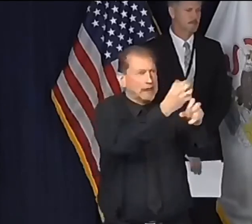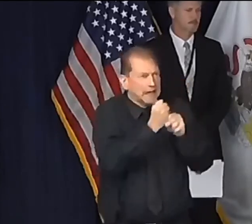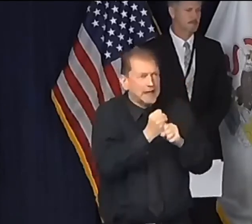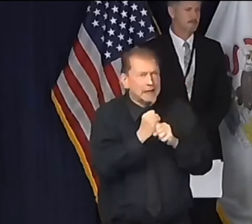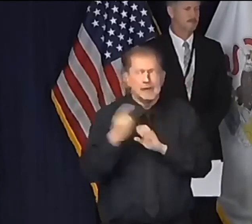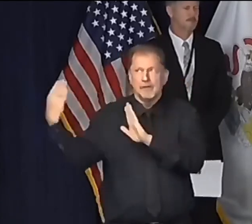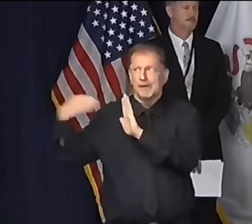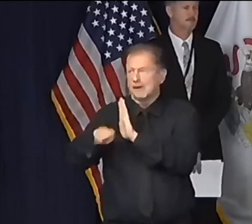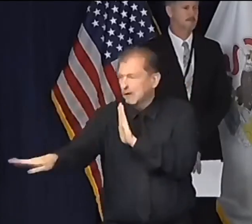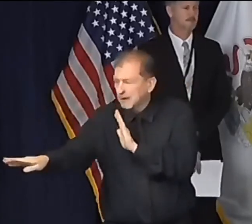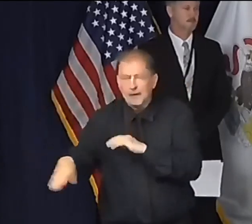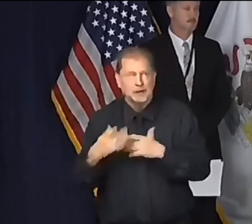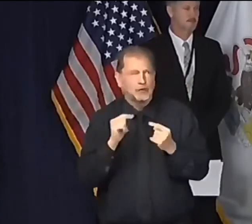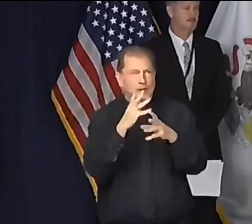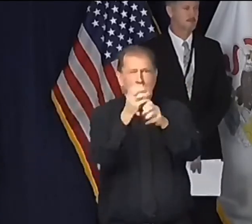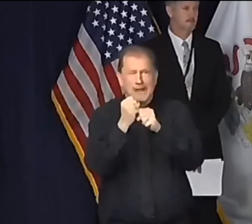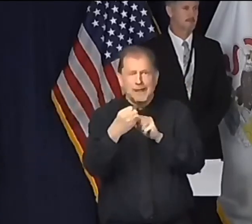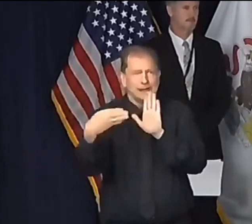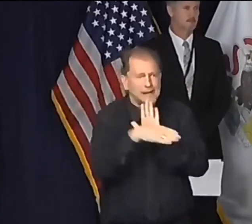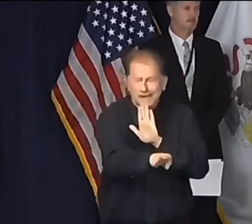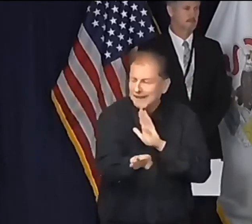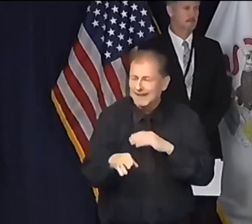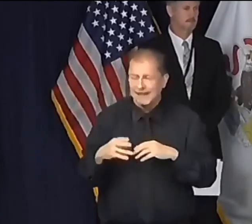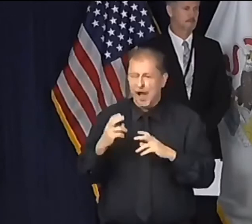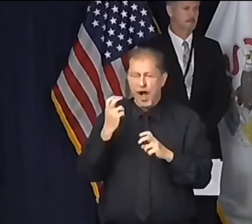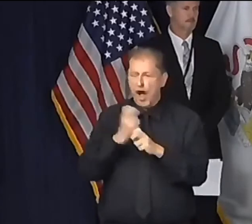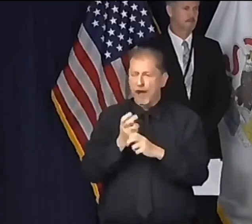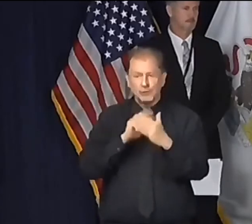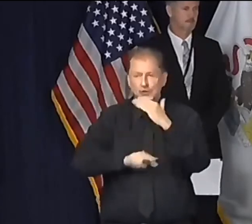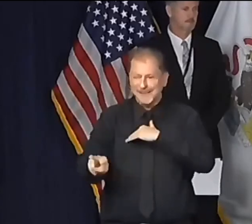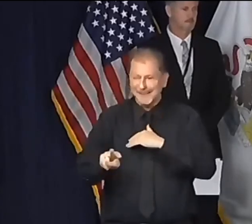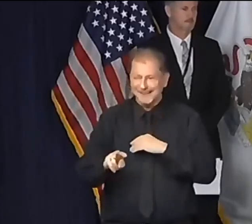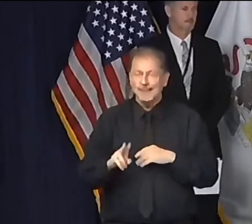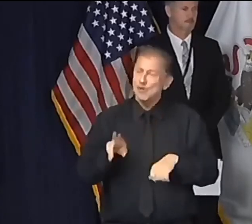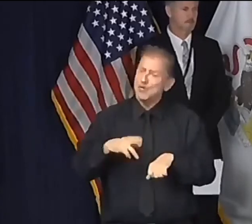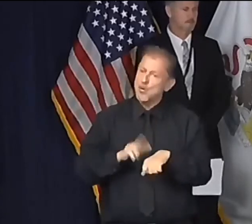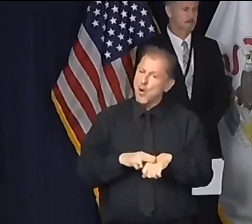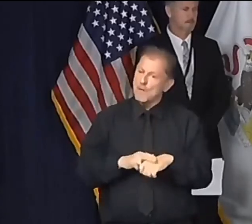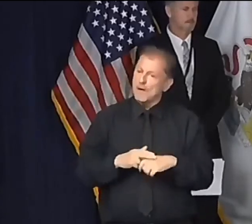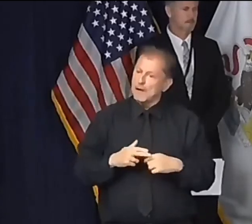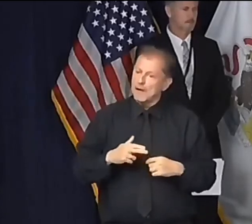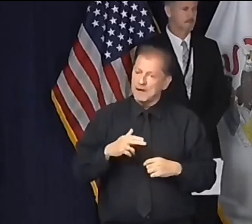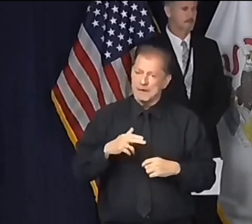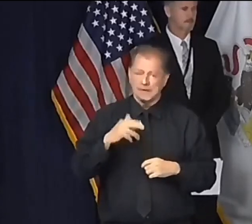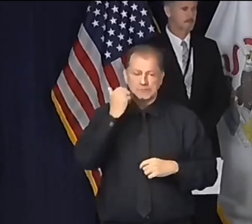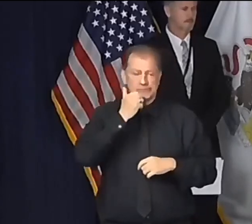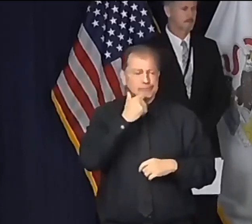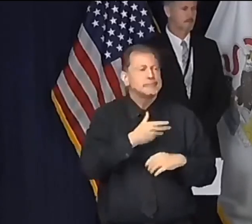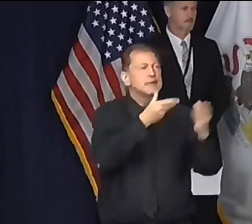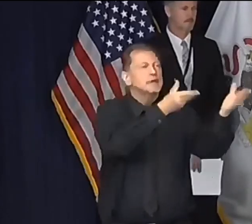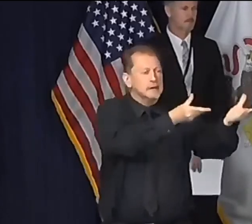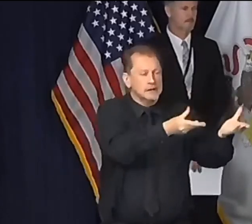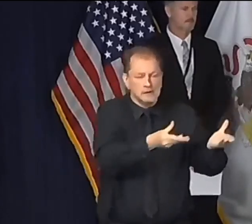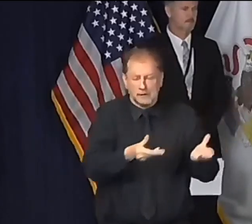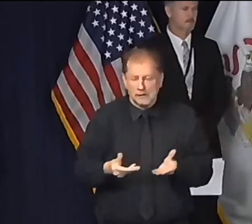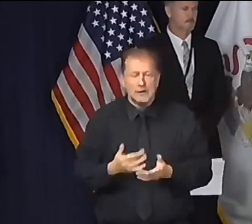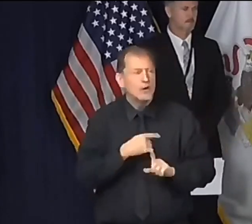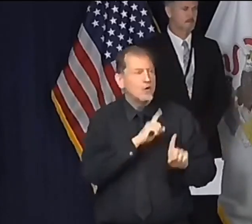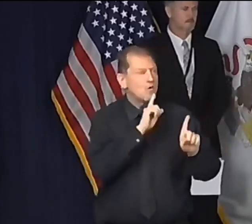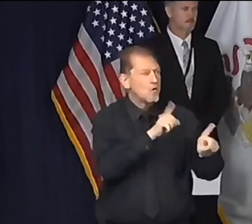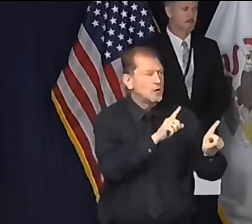another example of the unsteadiness of it. When, you know, typically in a normal moment in a supply chain, you place an